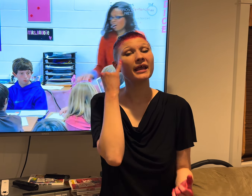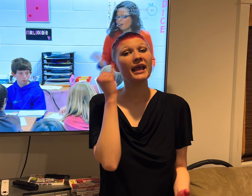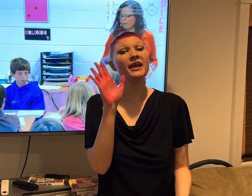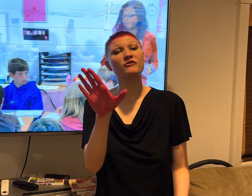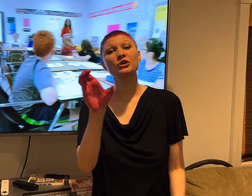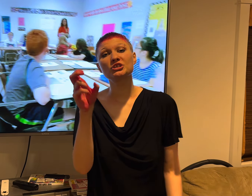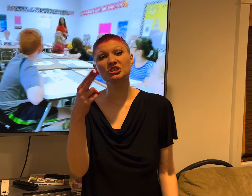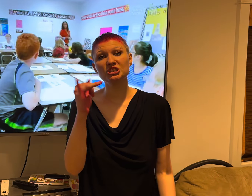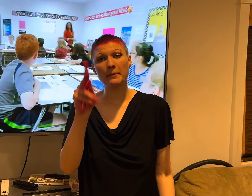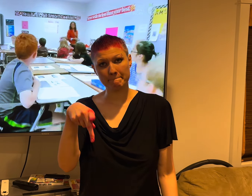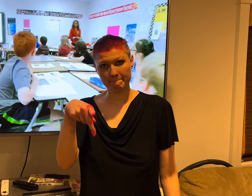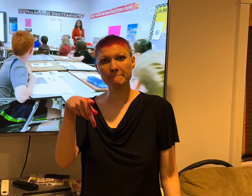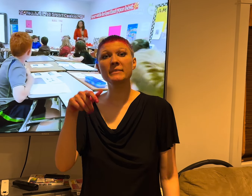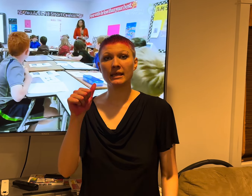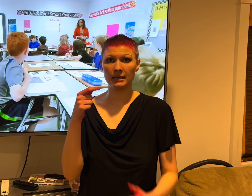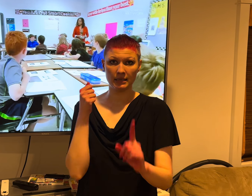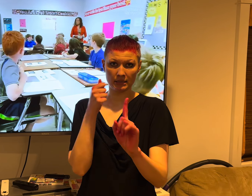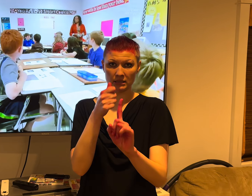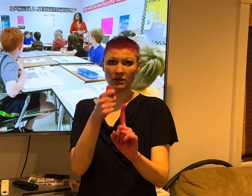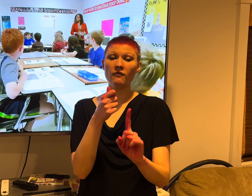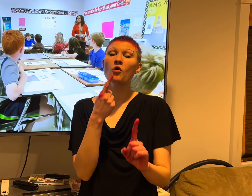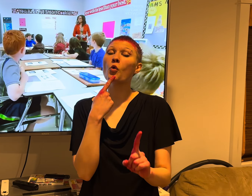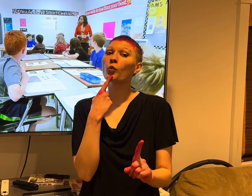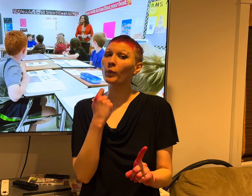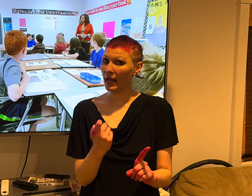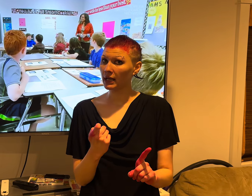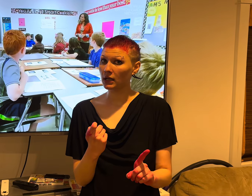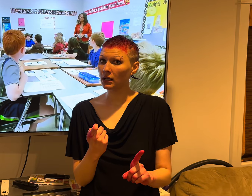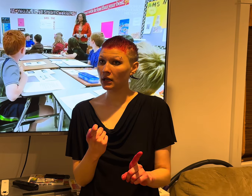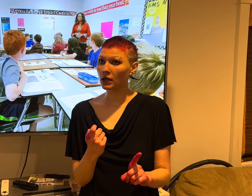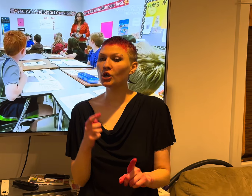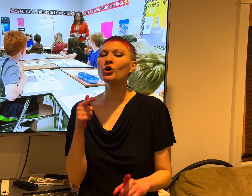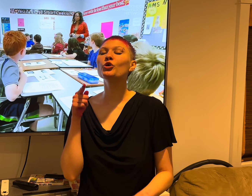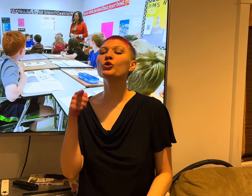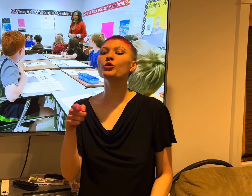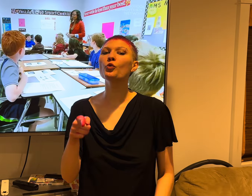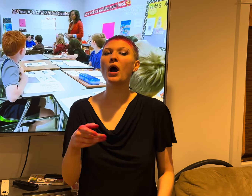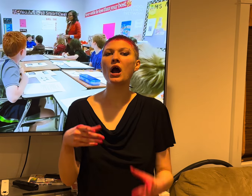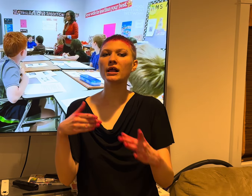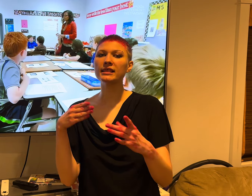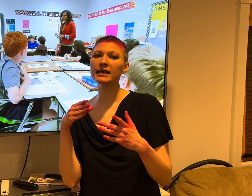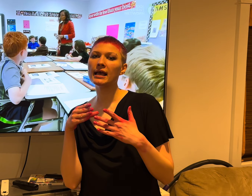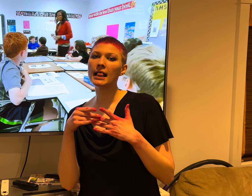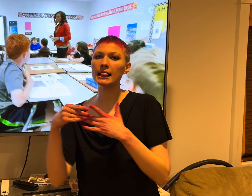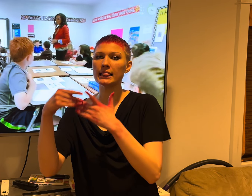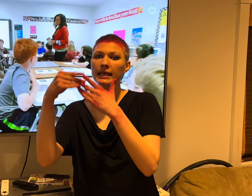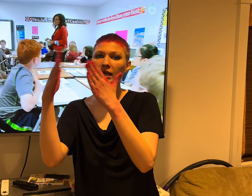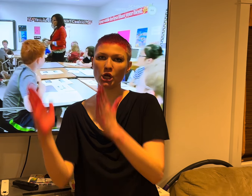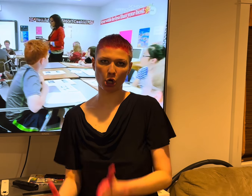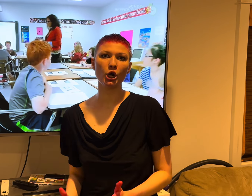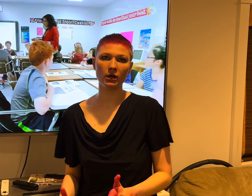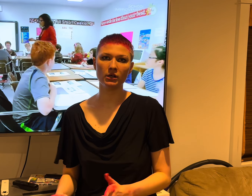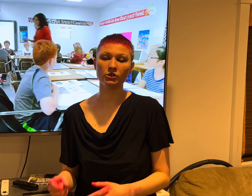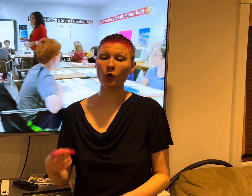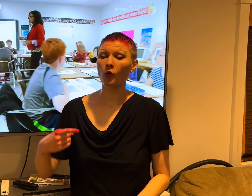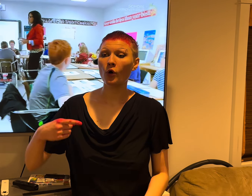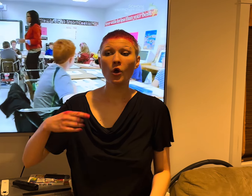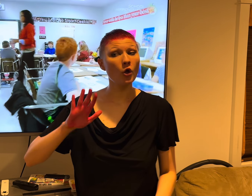job. Group leader, your job is to make sure that your group is on task. Make sure that the questions that are